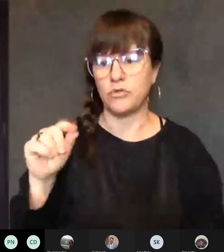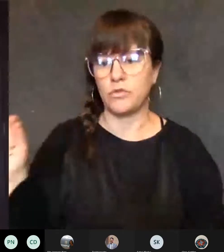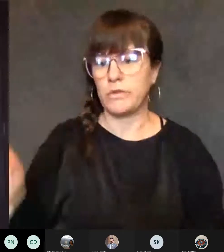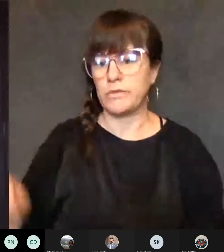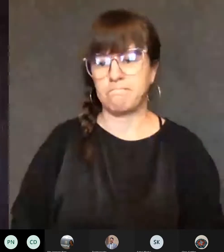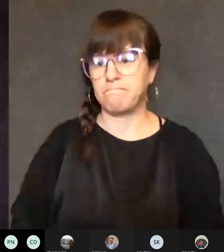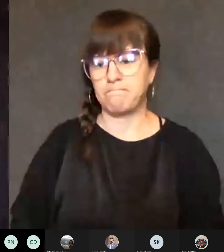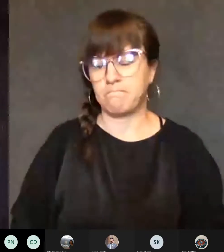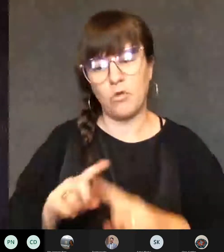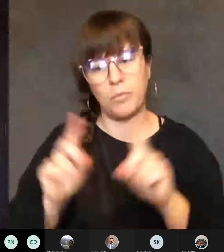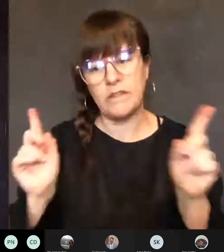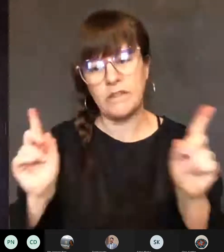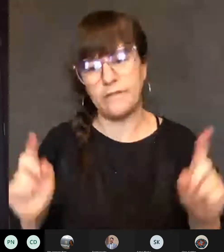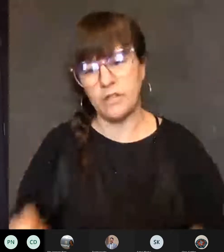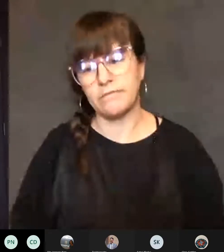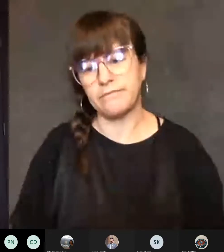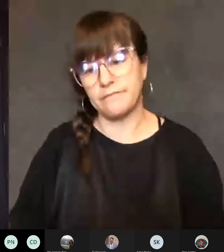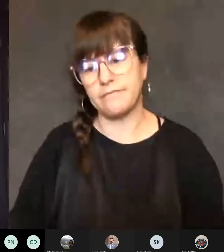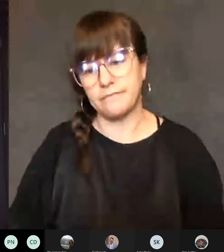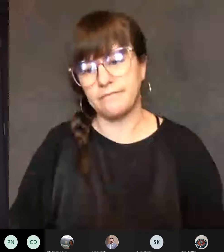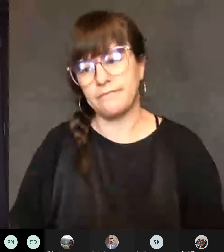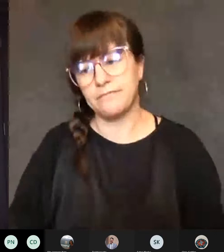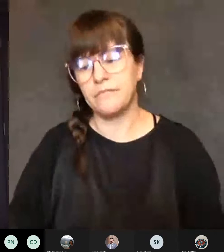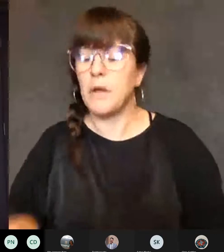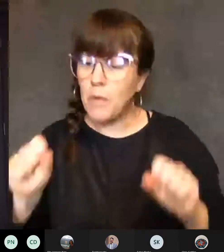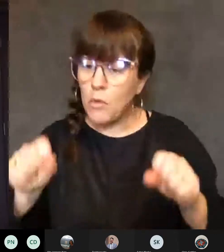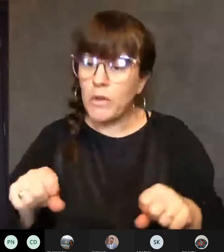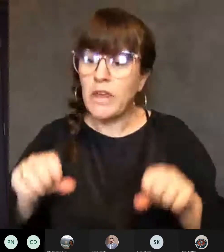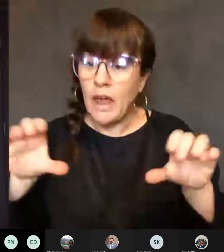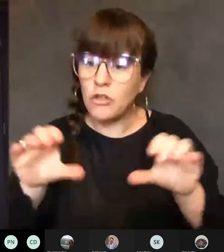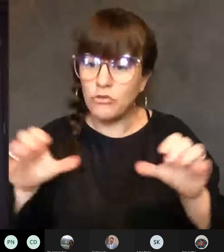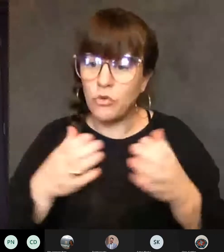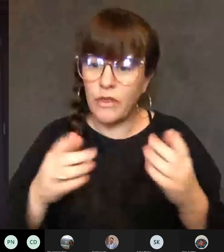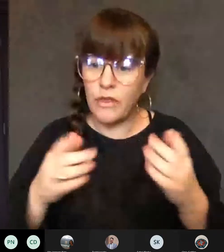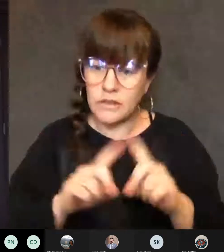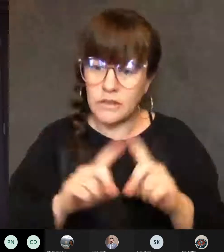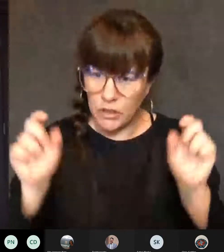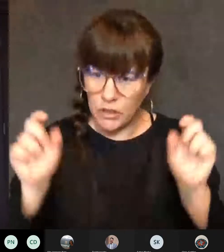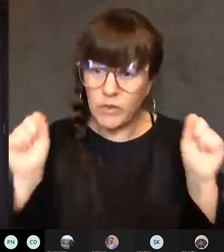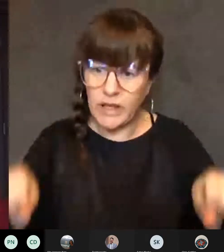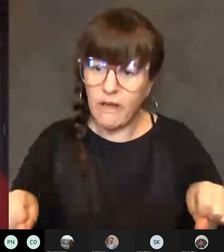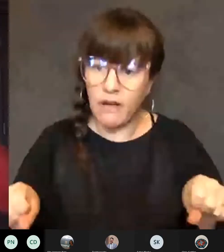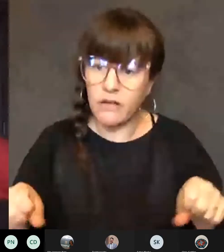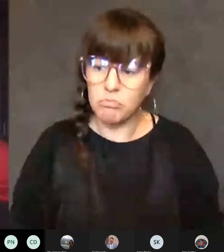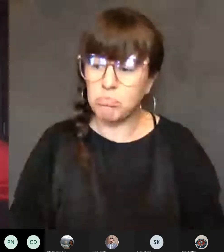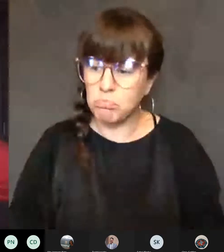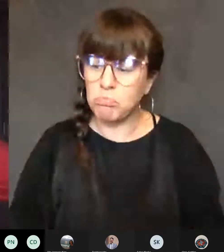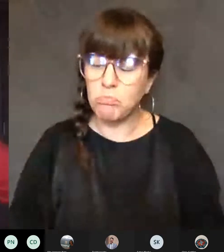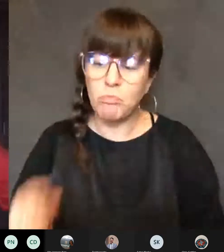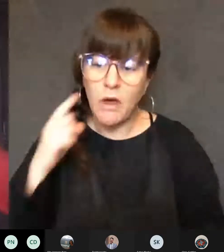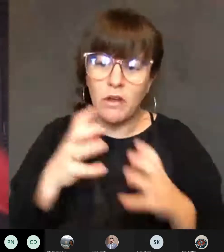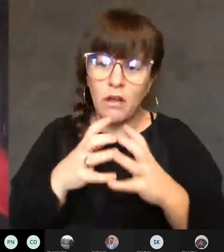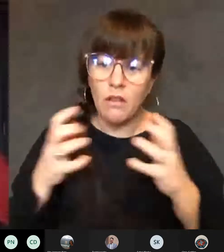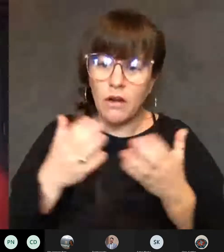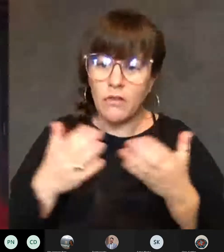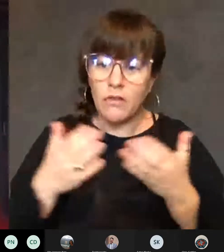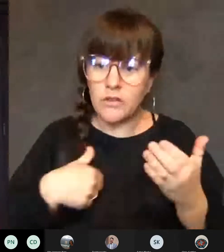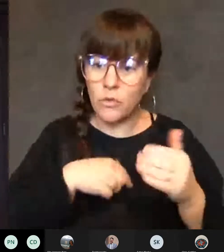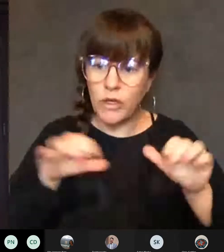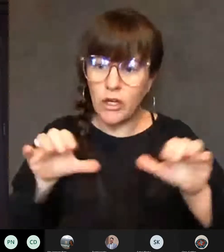There are a lot of ways that we can do things differently that can be very effective. And I think a lot of the things that we're doing now are